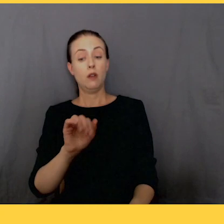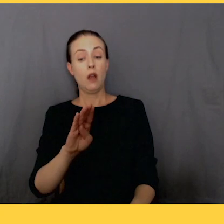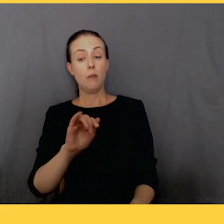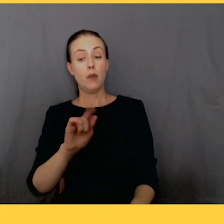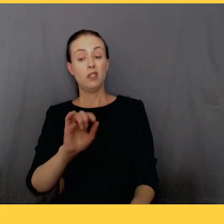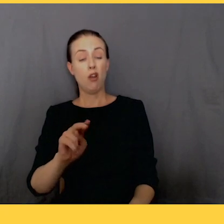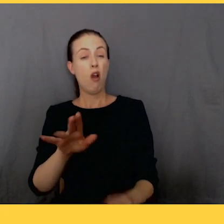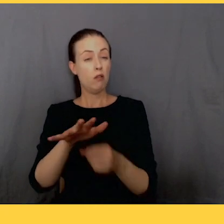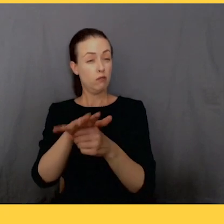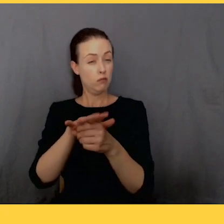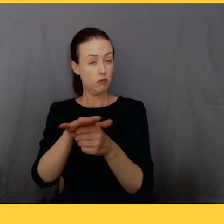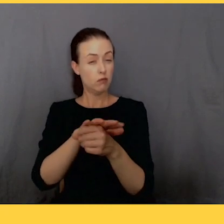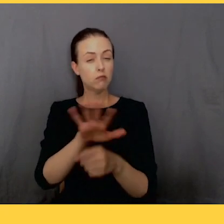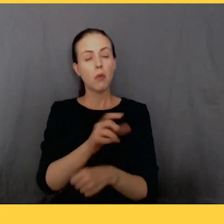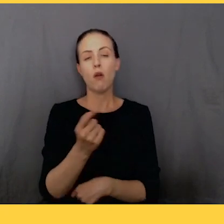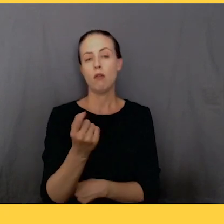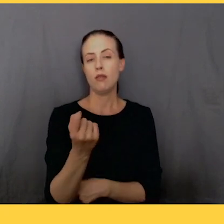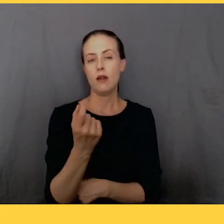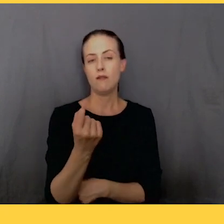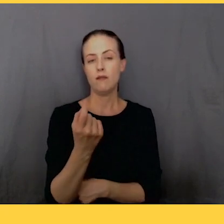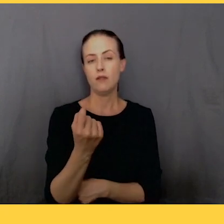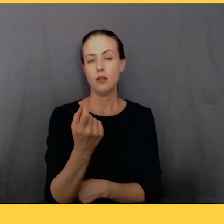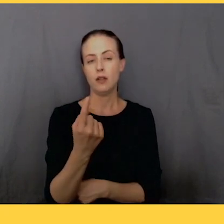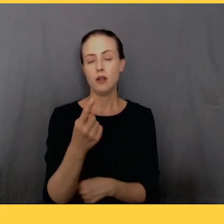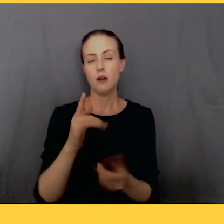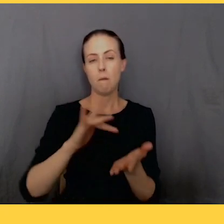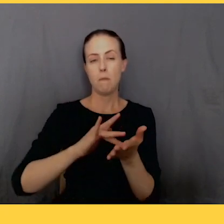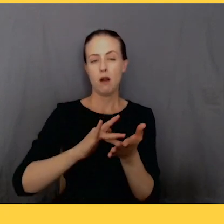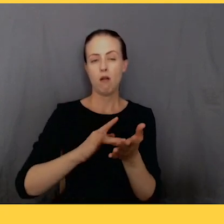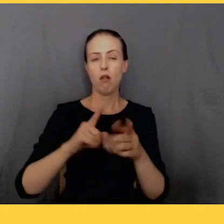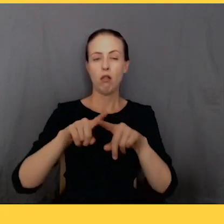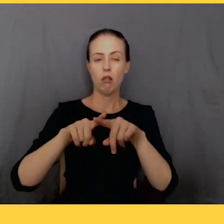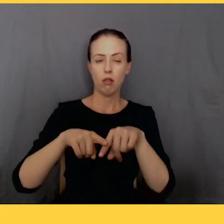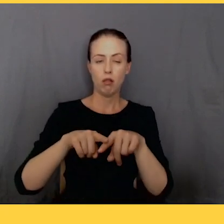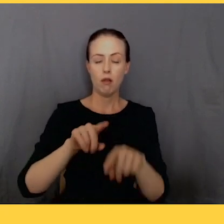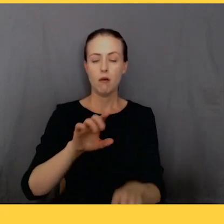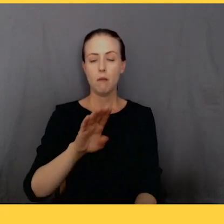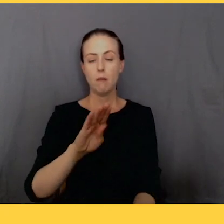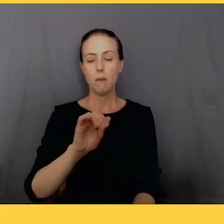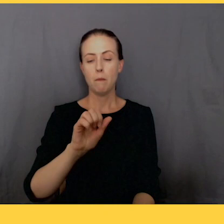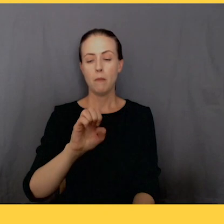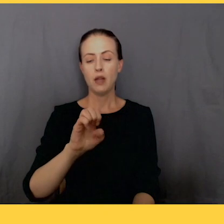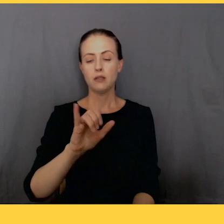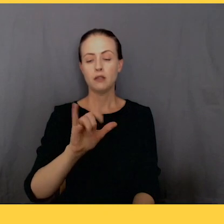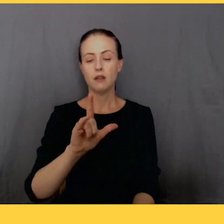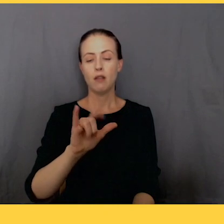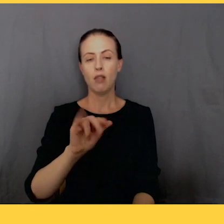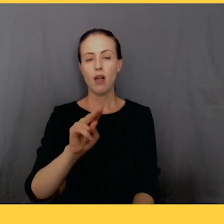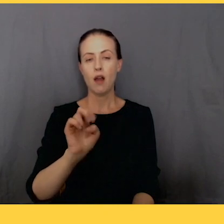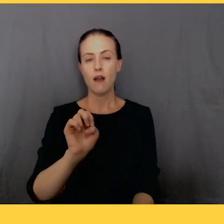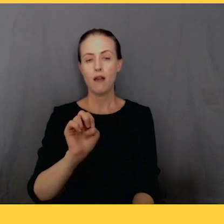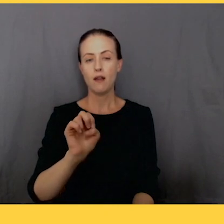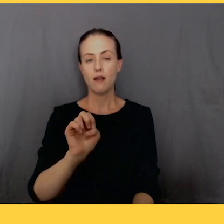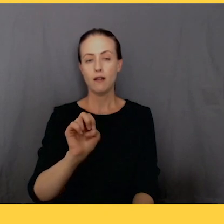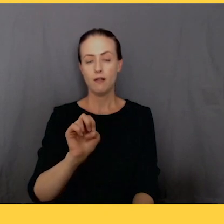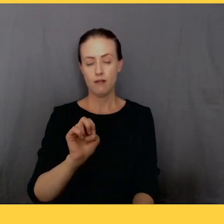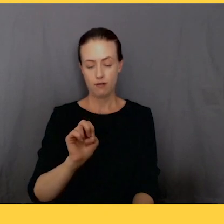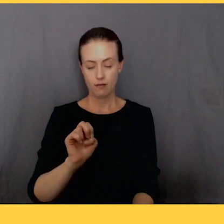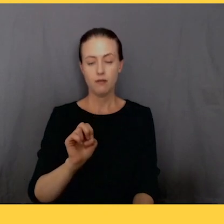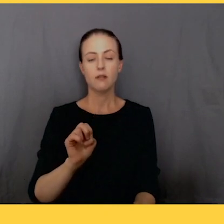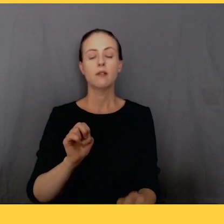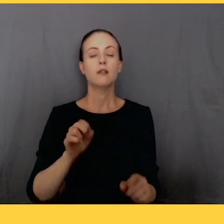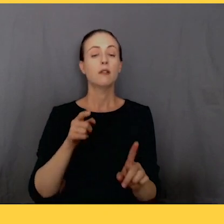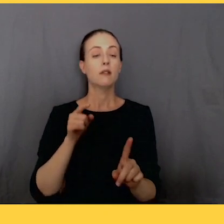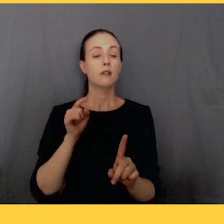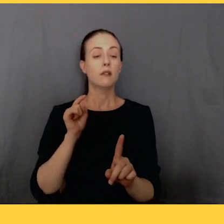called Medical Baseline, and inside that Medical Baseline program, you can click a box that says, I cannot